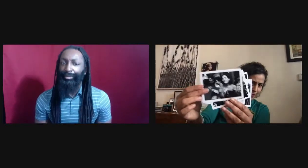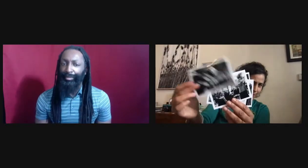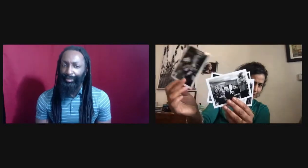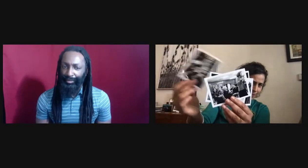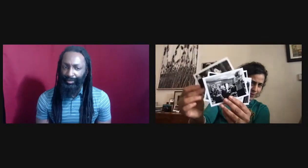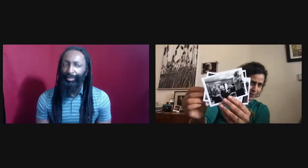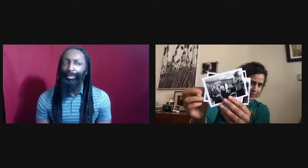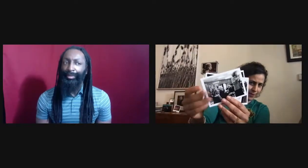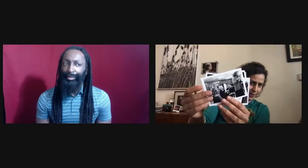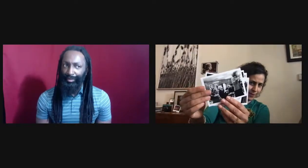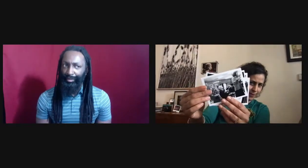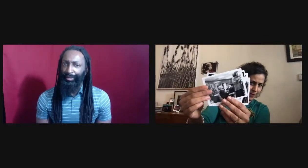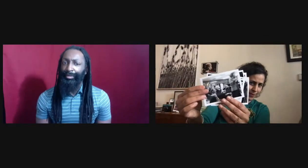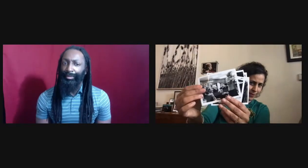project.